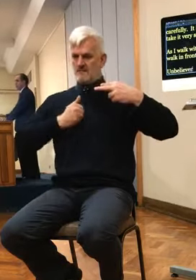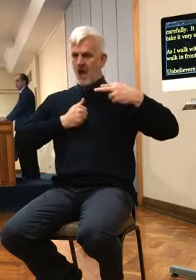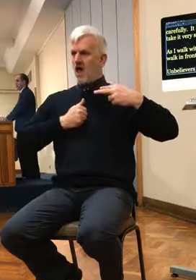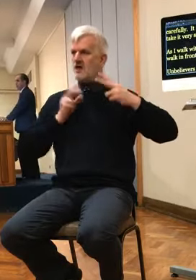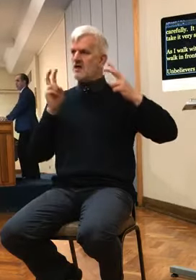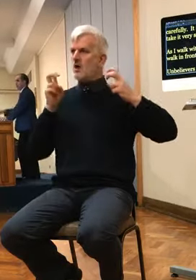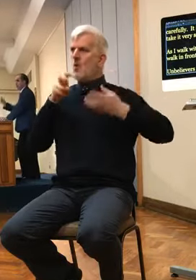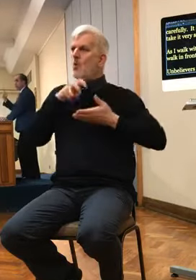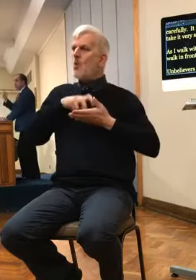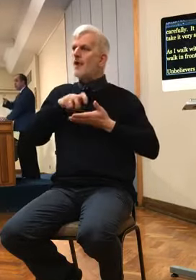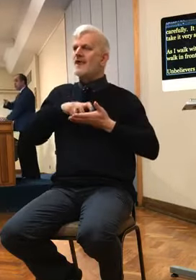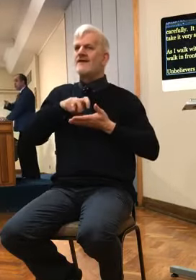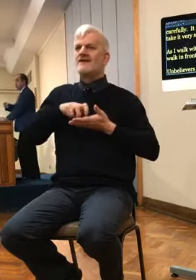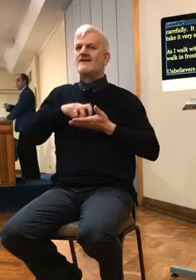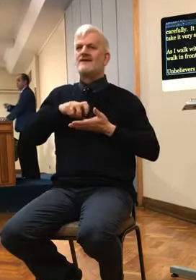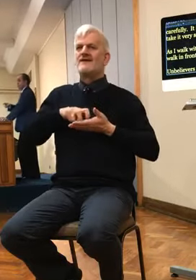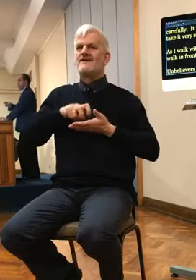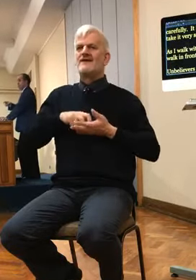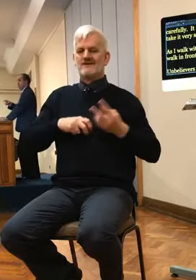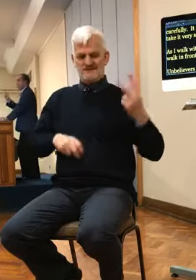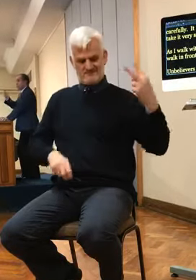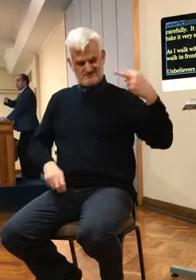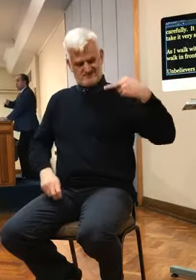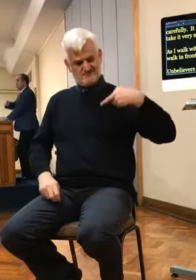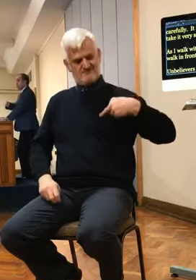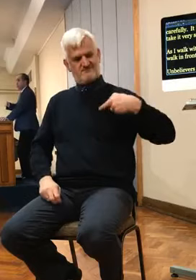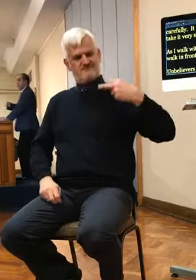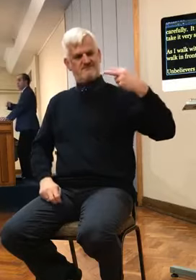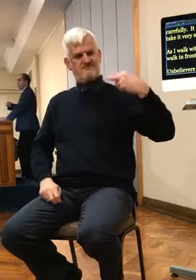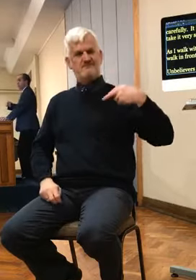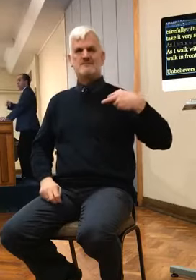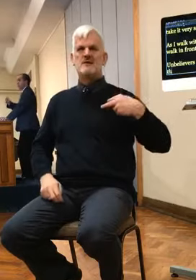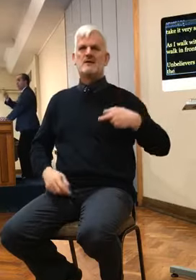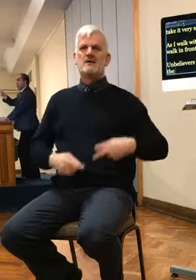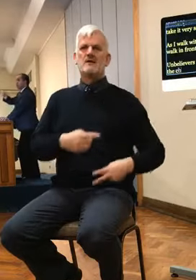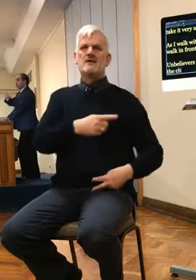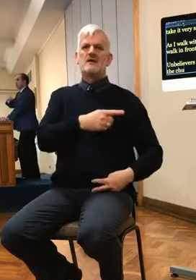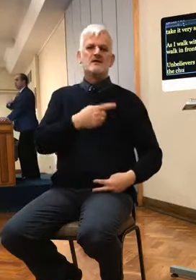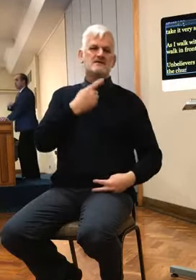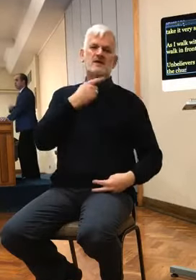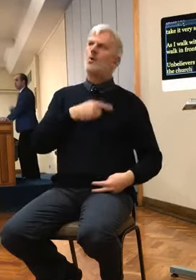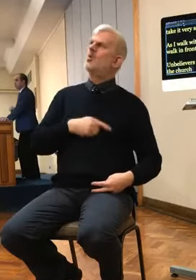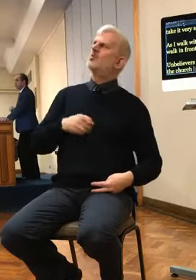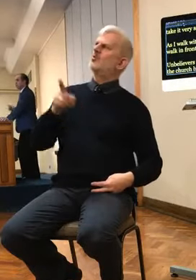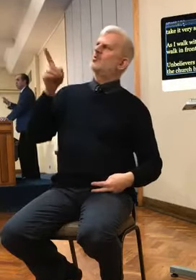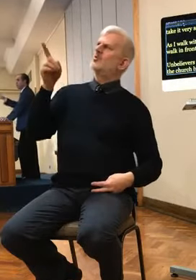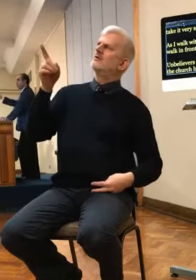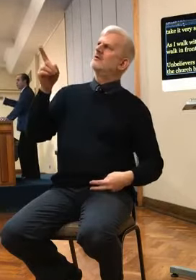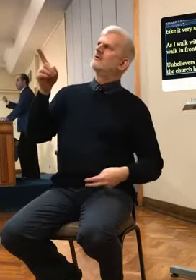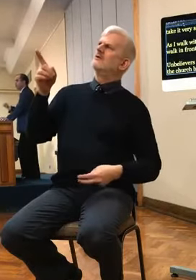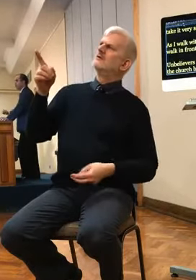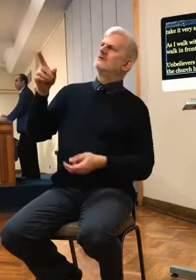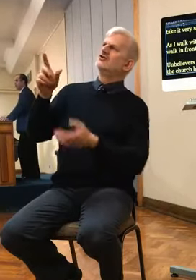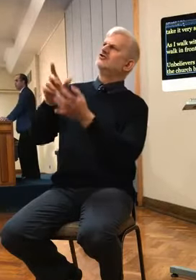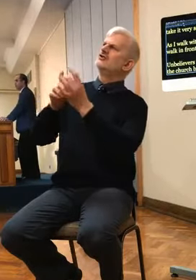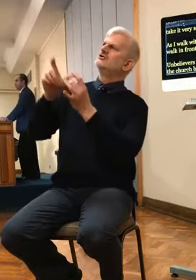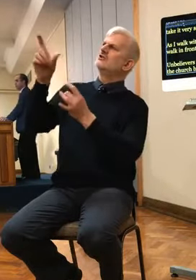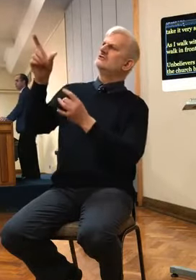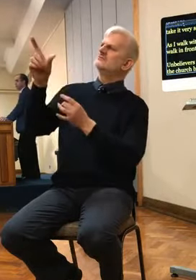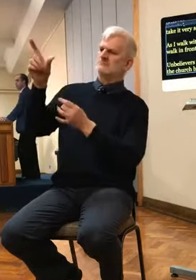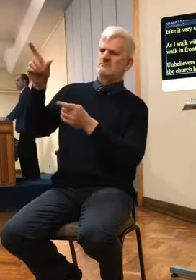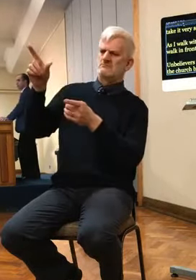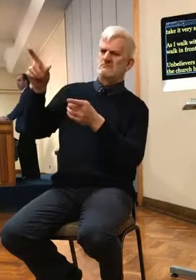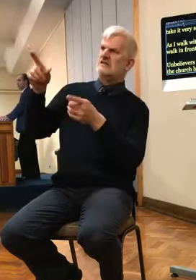walk. They judge the Lord. Oh, is he a savior? Look how his people walk. Look how the church